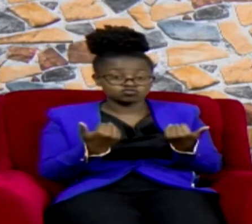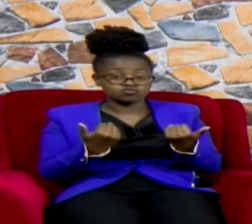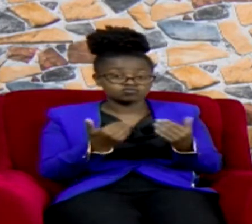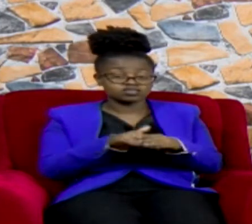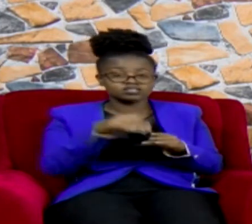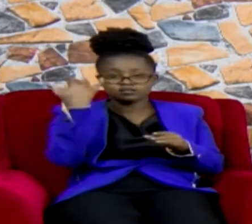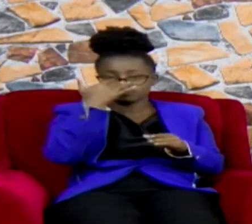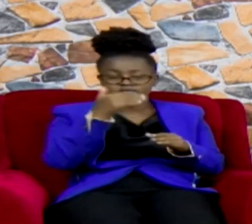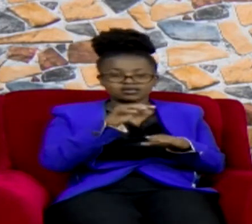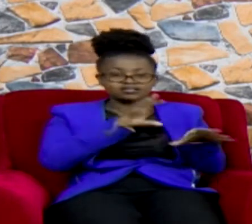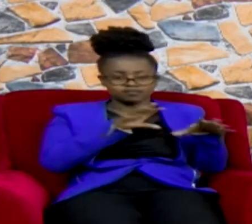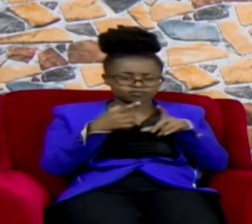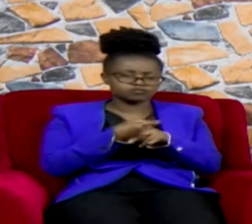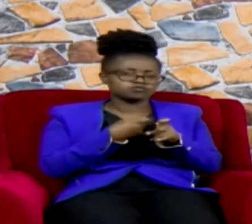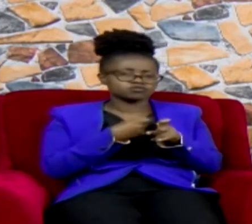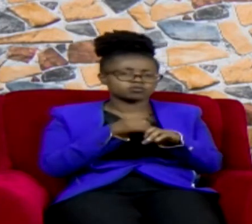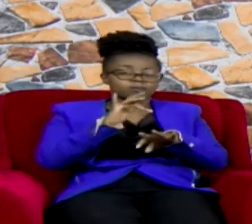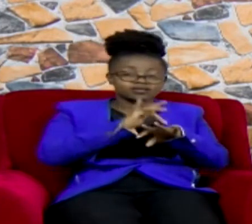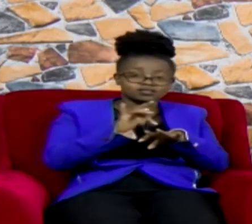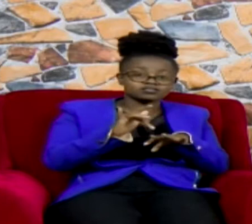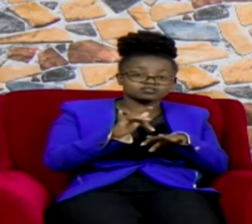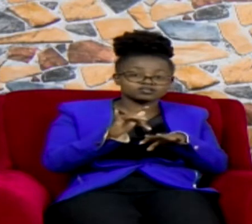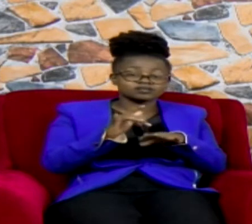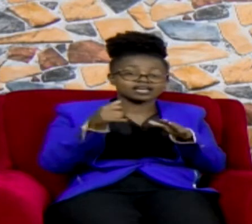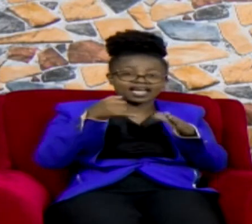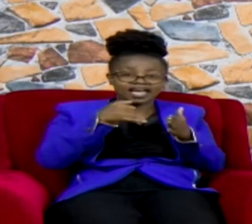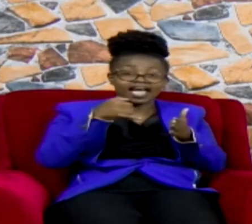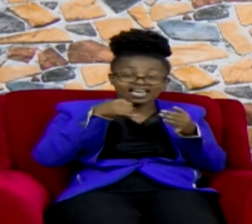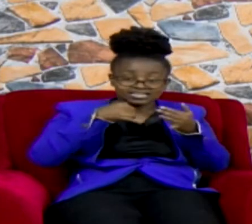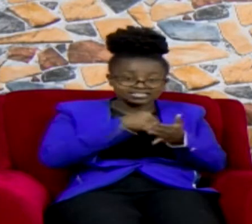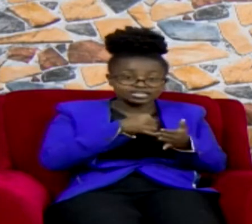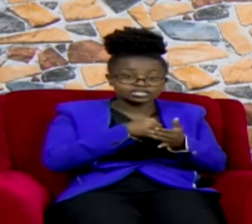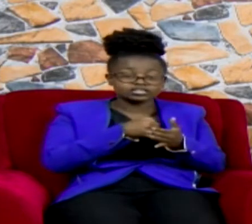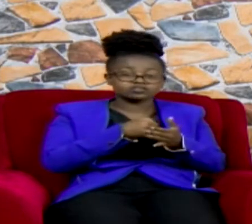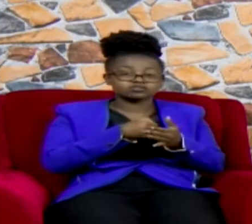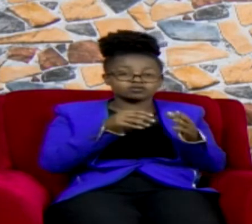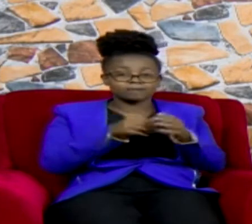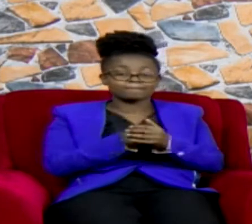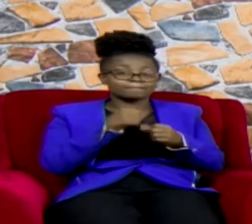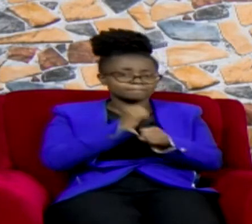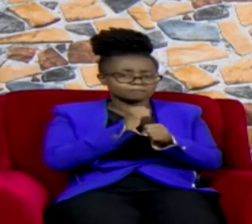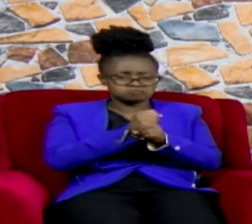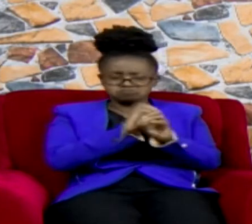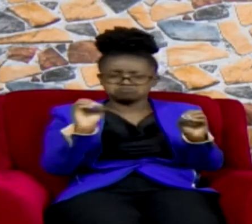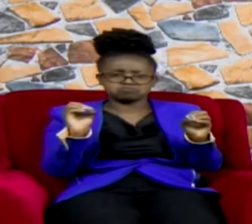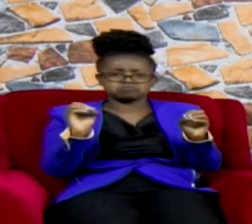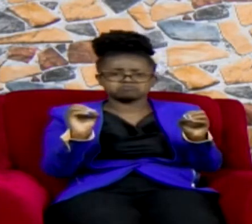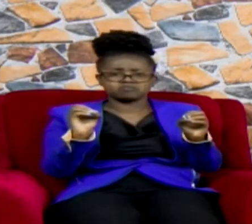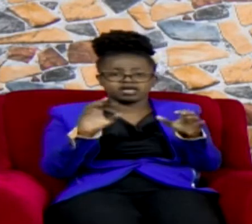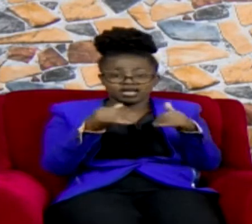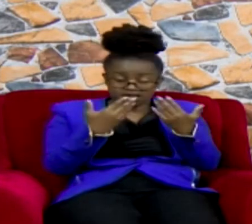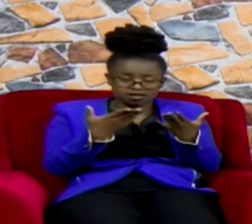spectrum suffer from what we call sensory integration dysfunction. The way they integrate